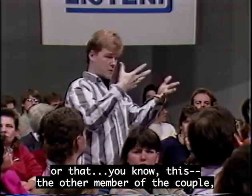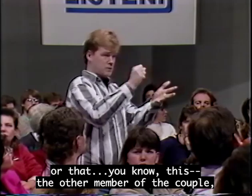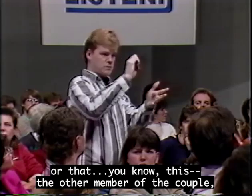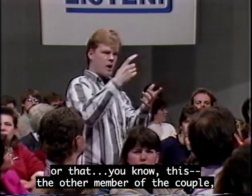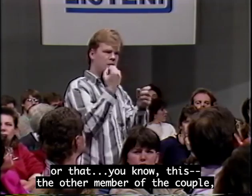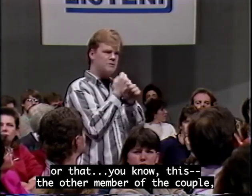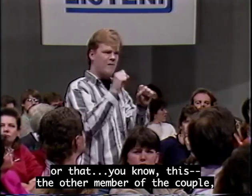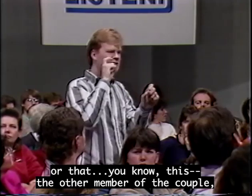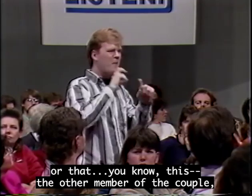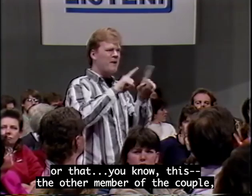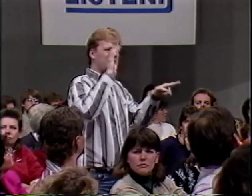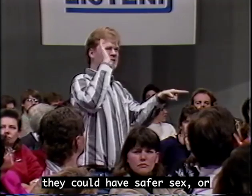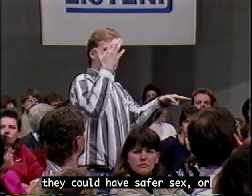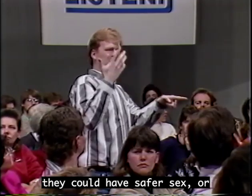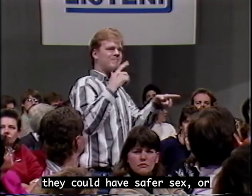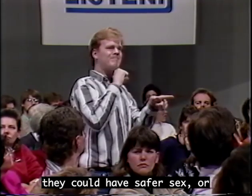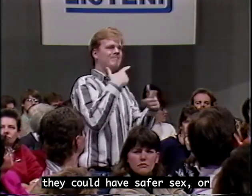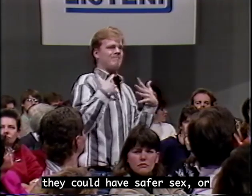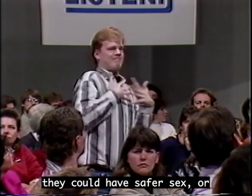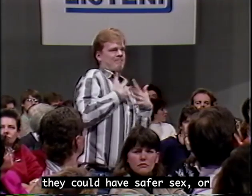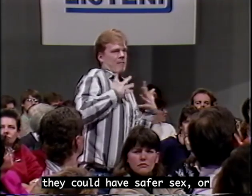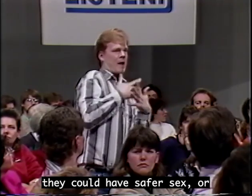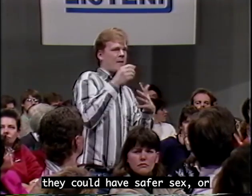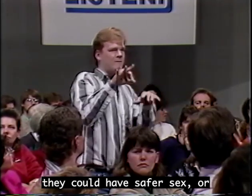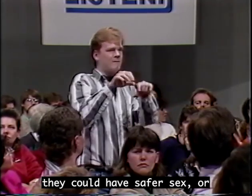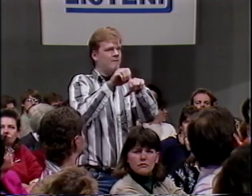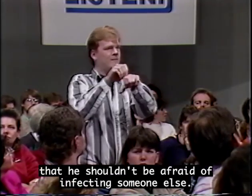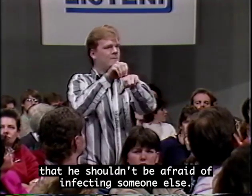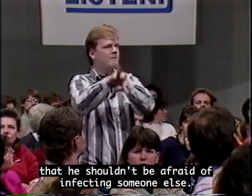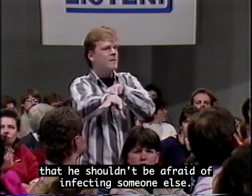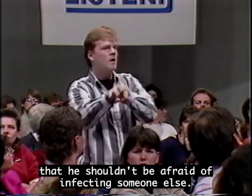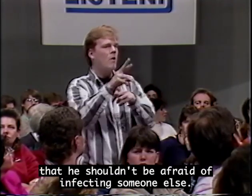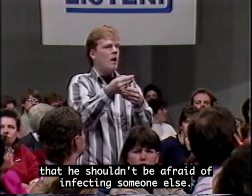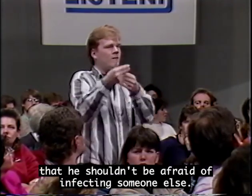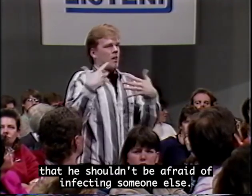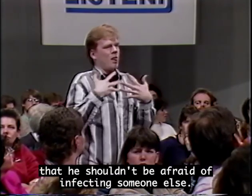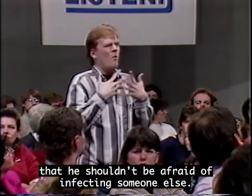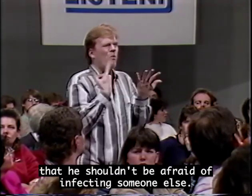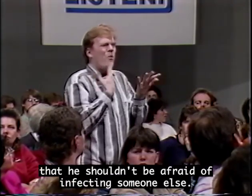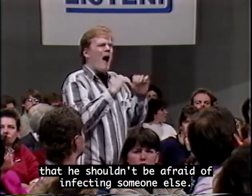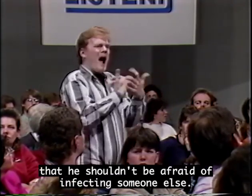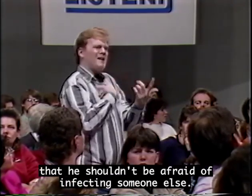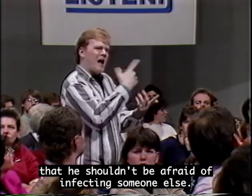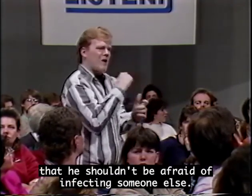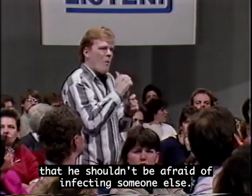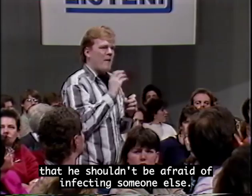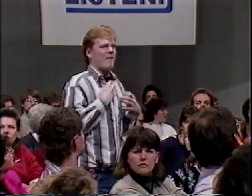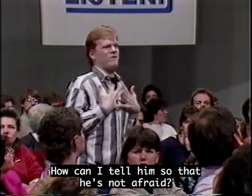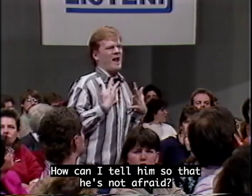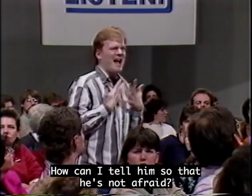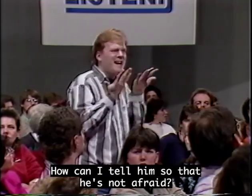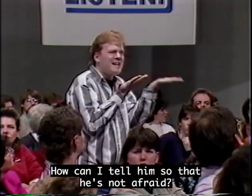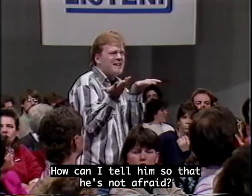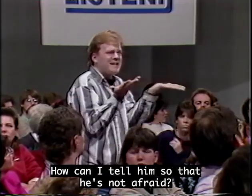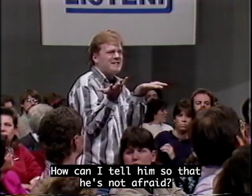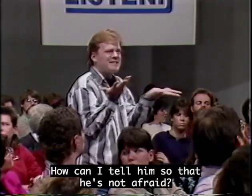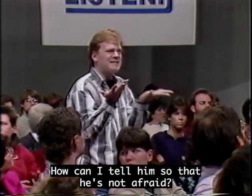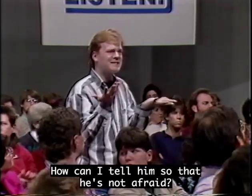member of the couple, they could have safer sex, or that he shouldn't be afraid of infecting someone else. How can I tell him so that he's not